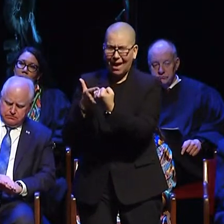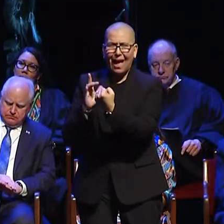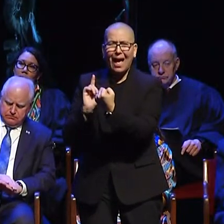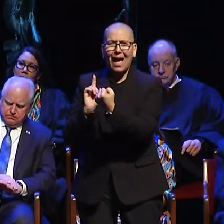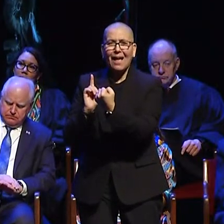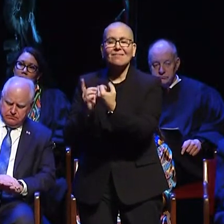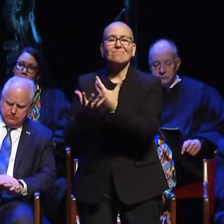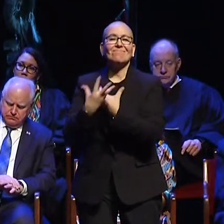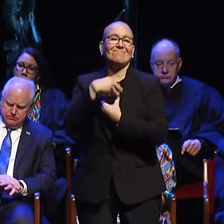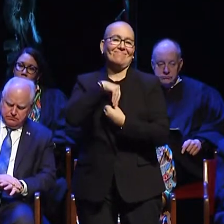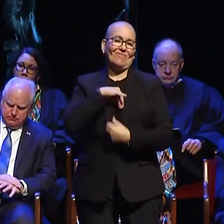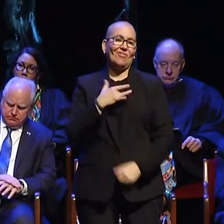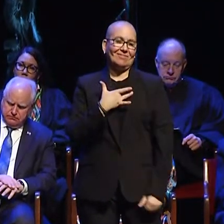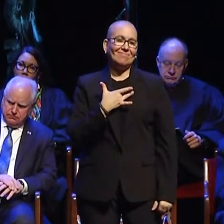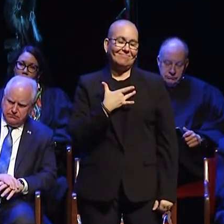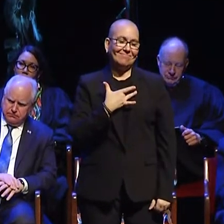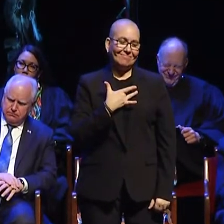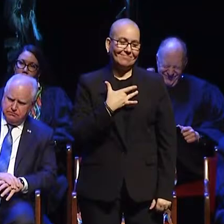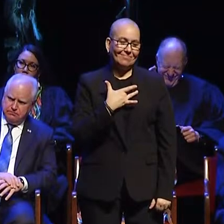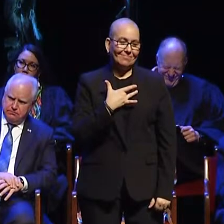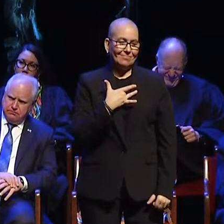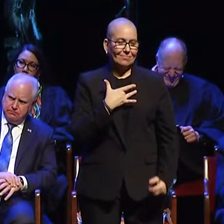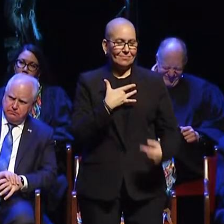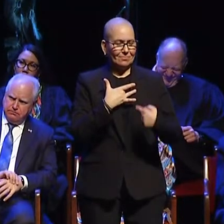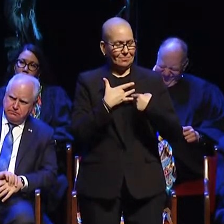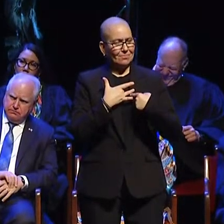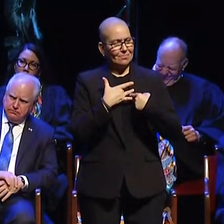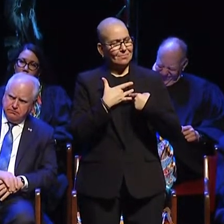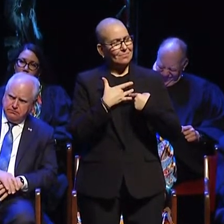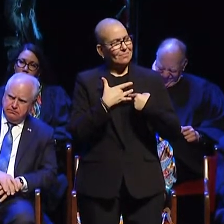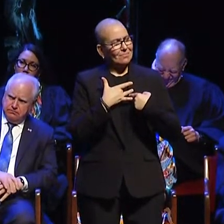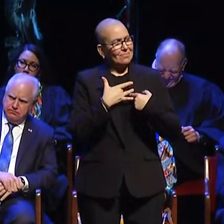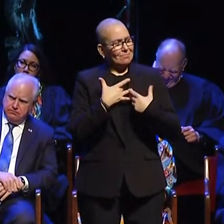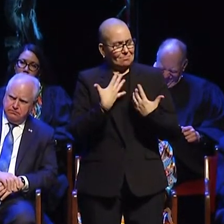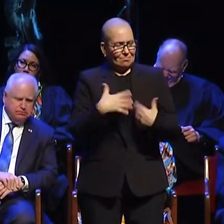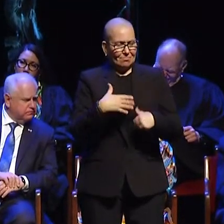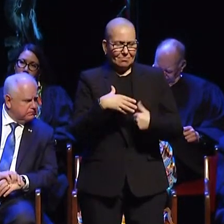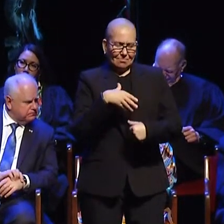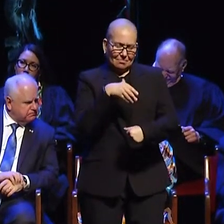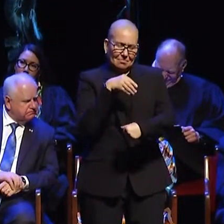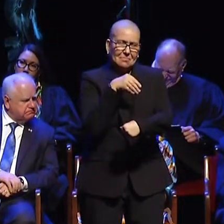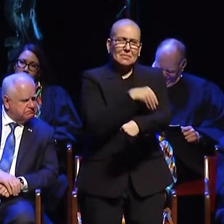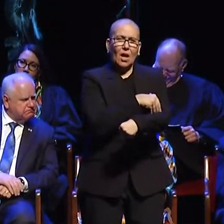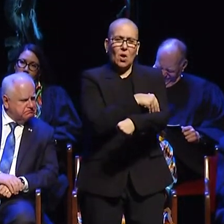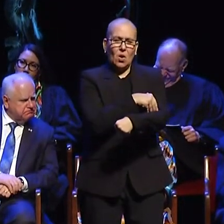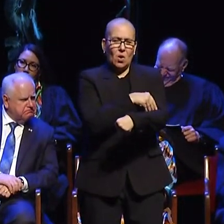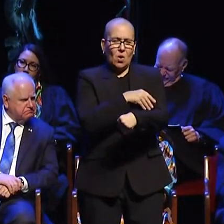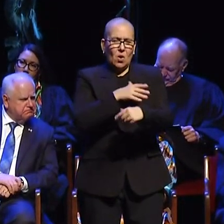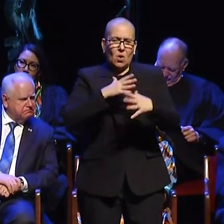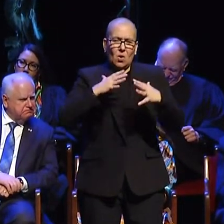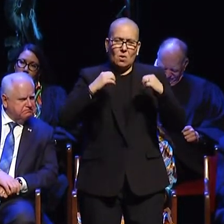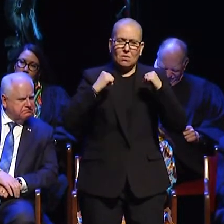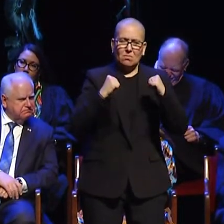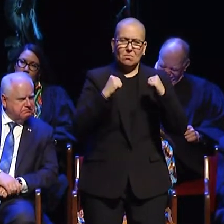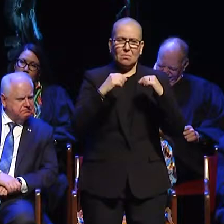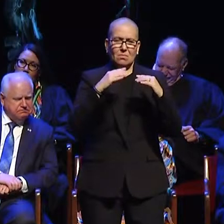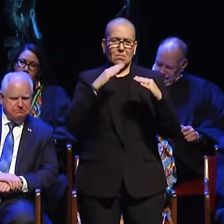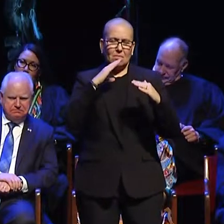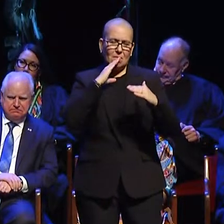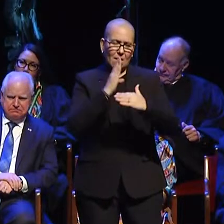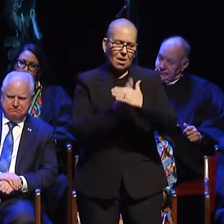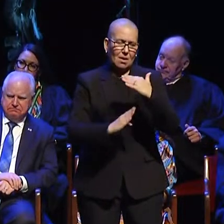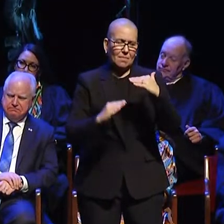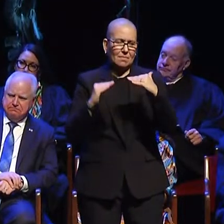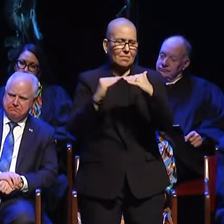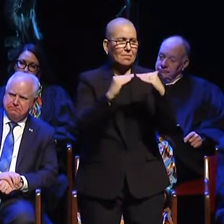May powerfully compassionate and humbly just love inhabit the hearts of